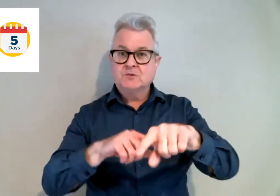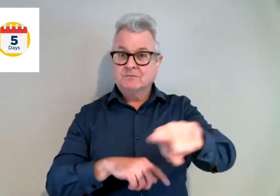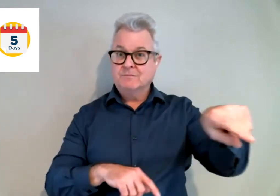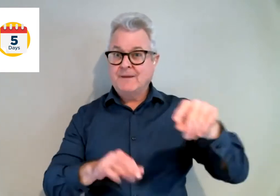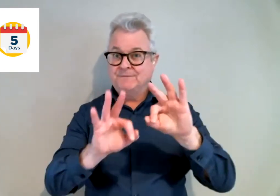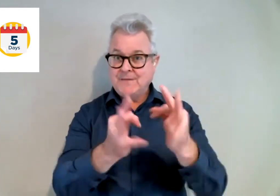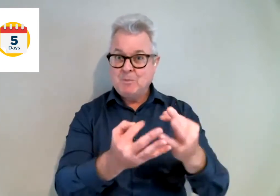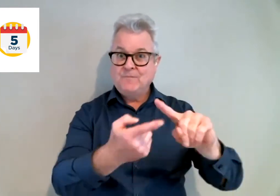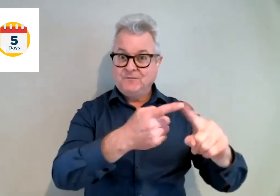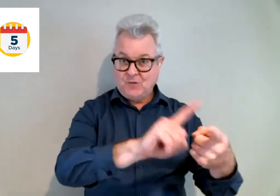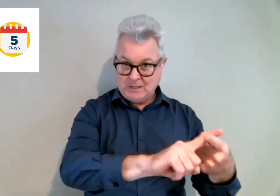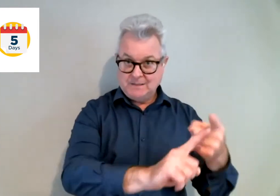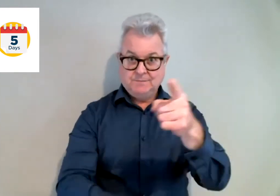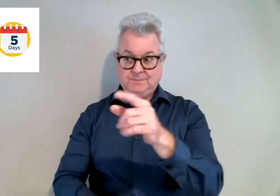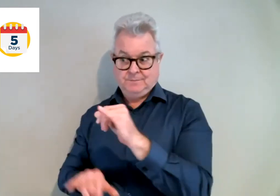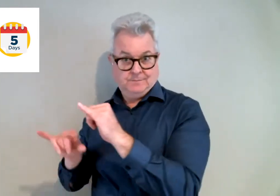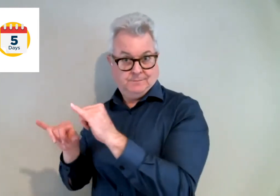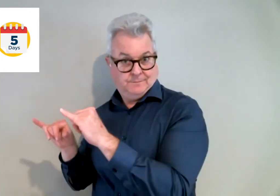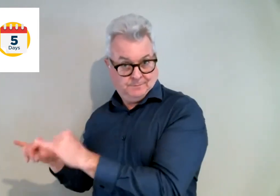while you are in isolation in that household.